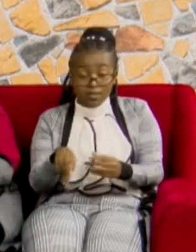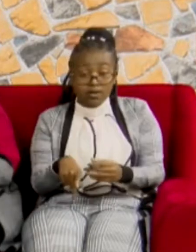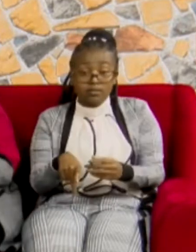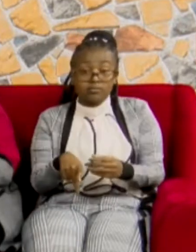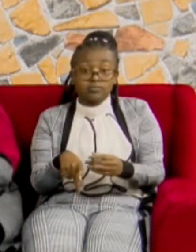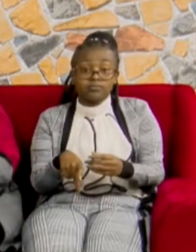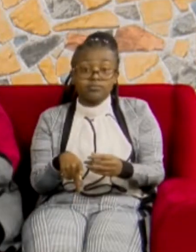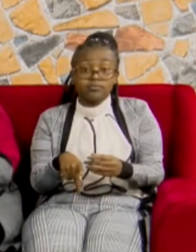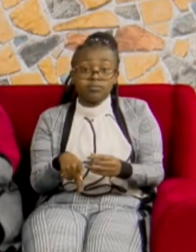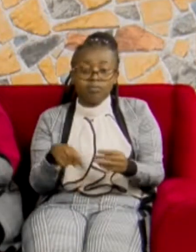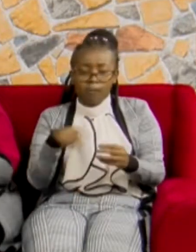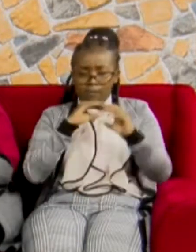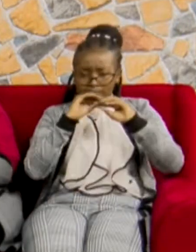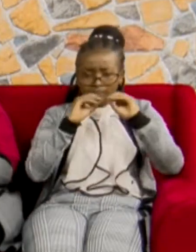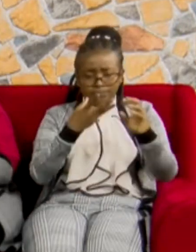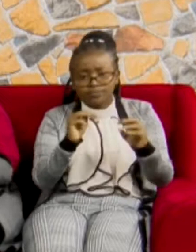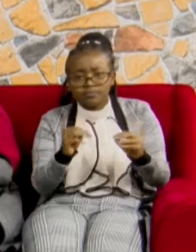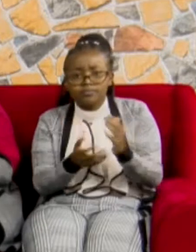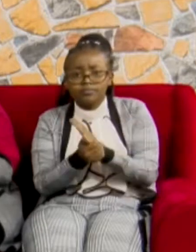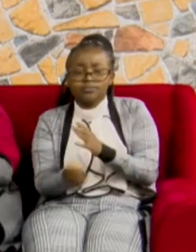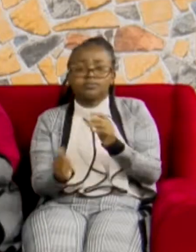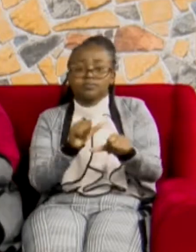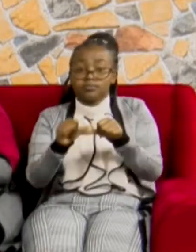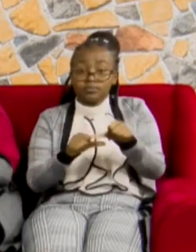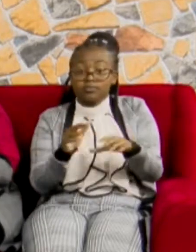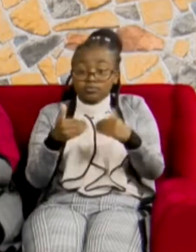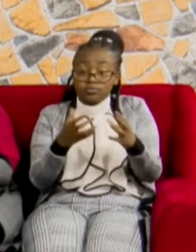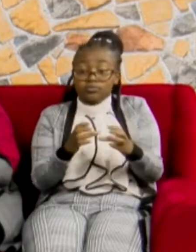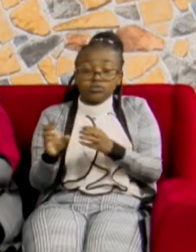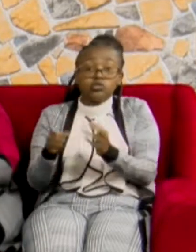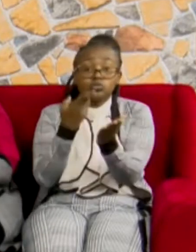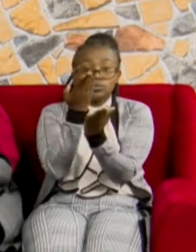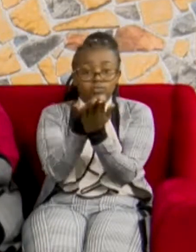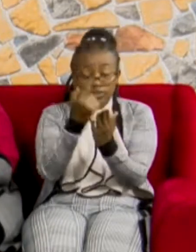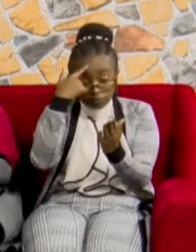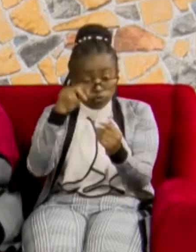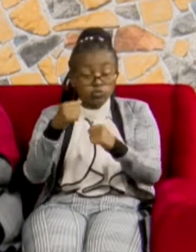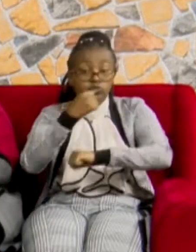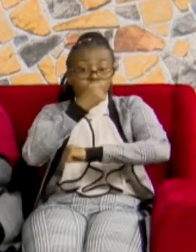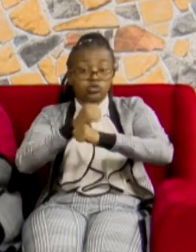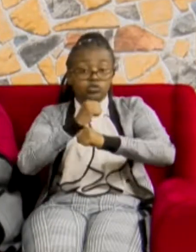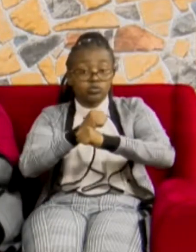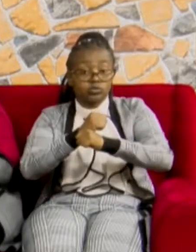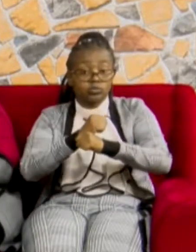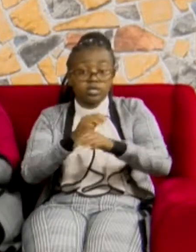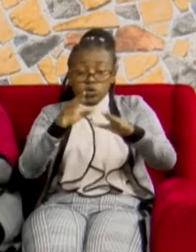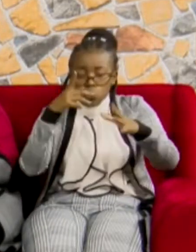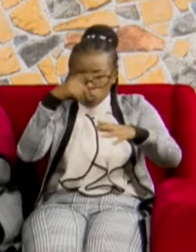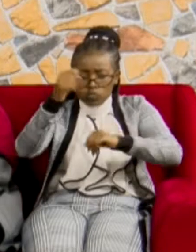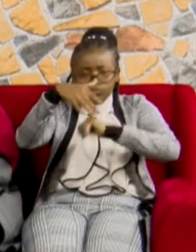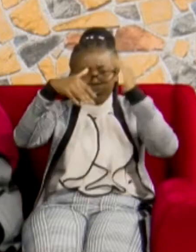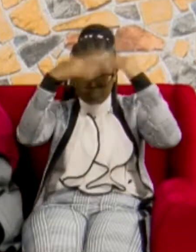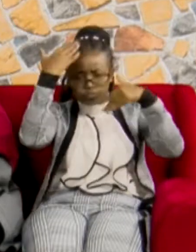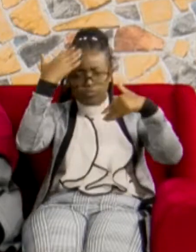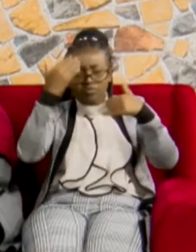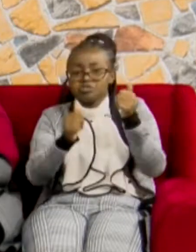do with themselves. We teach them skills about how do you apply for a job, what colleges would you go for, and